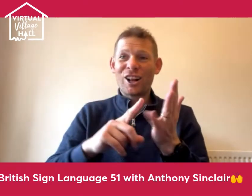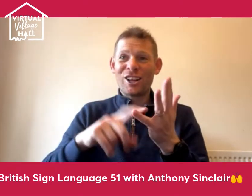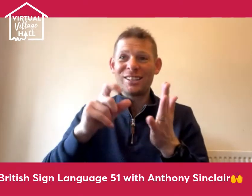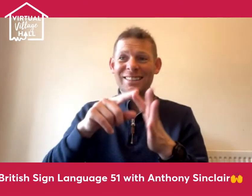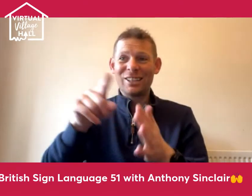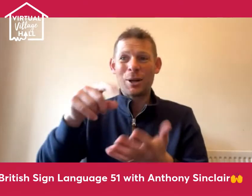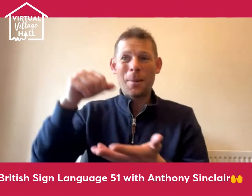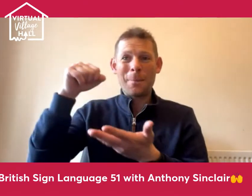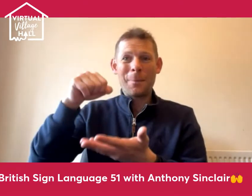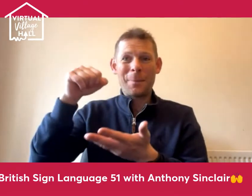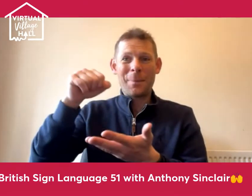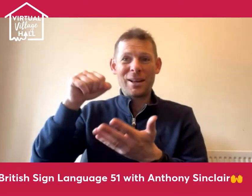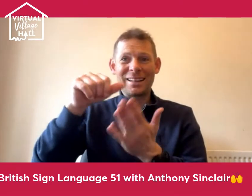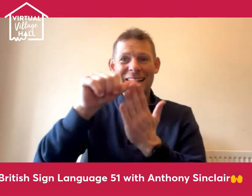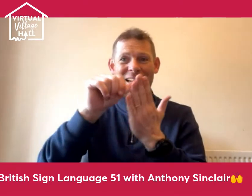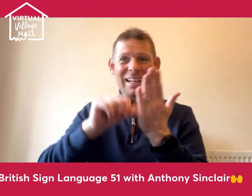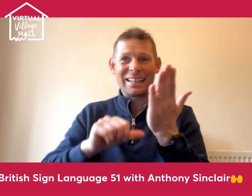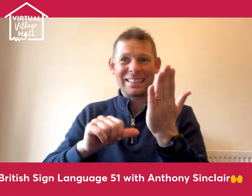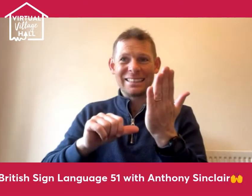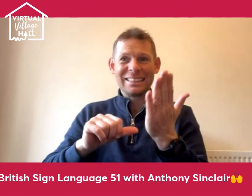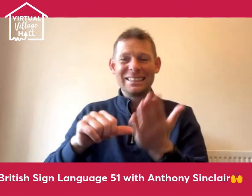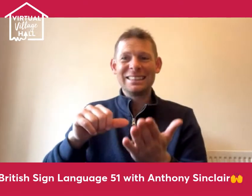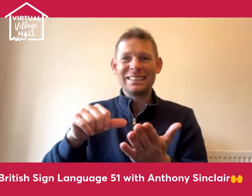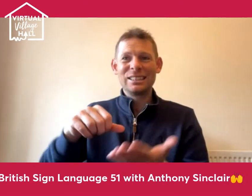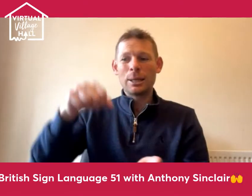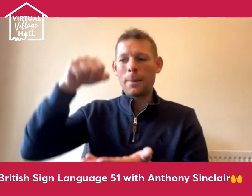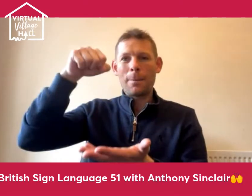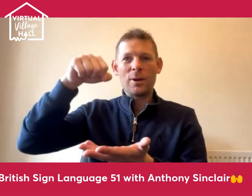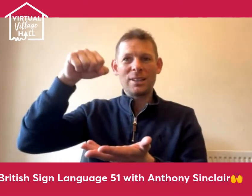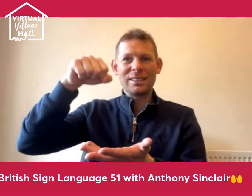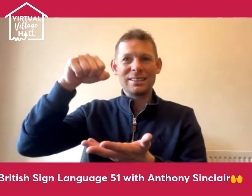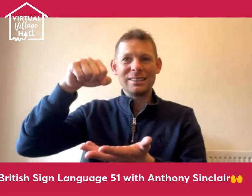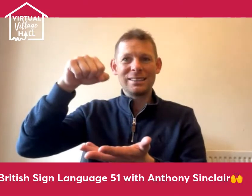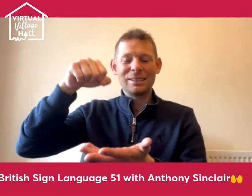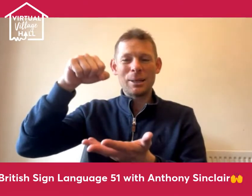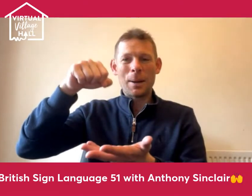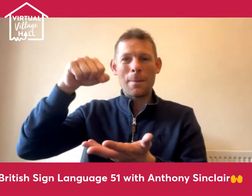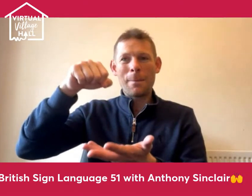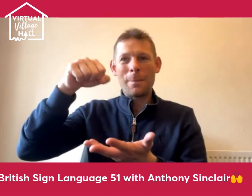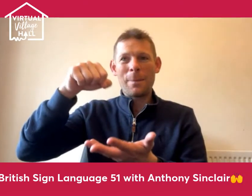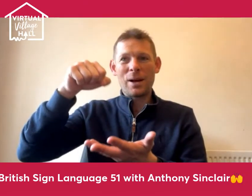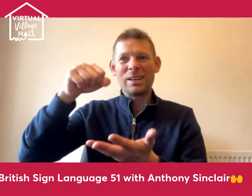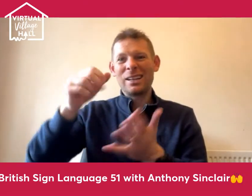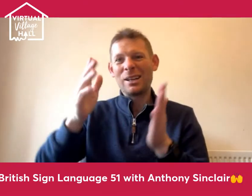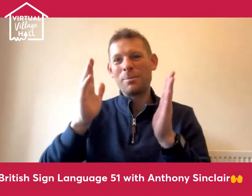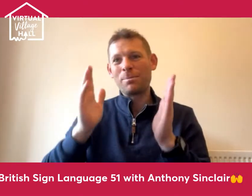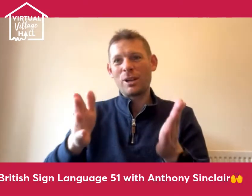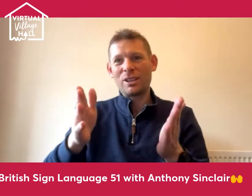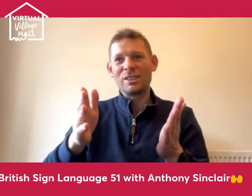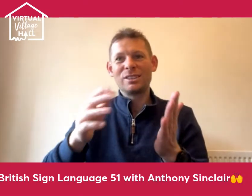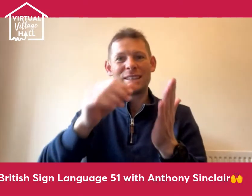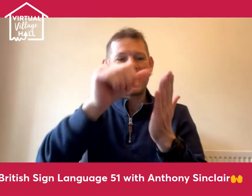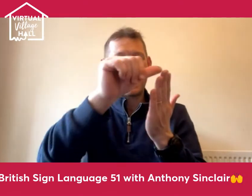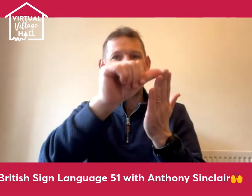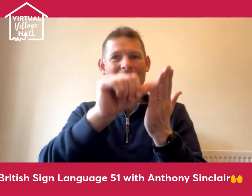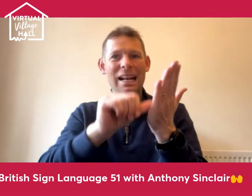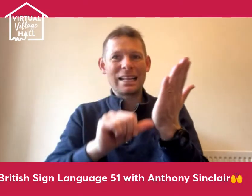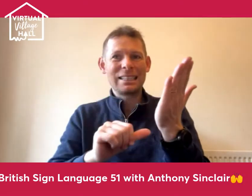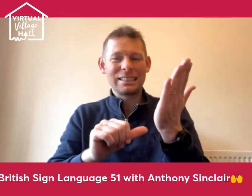So Lucy, it's on your bucket list as well, is it? Excellent. So that's how we sign a bucket list.